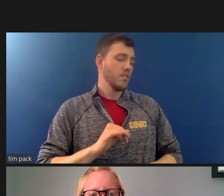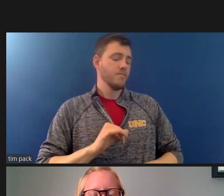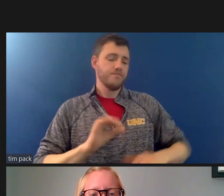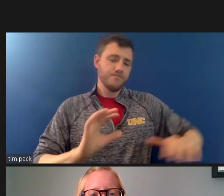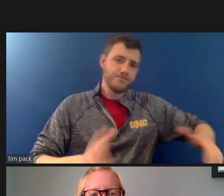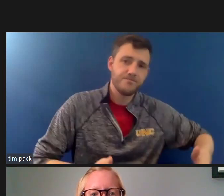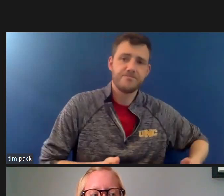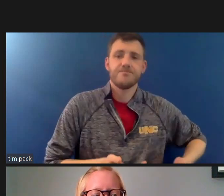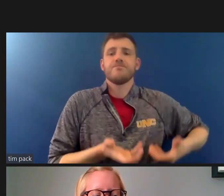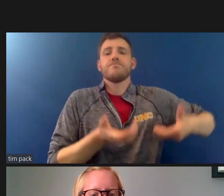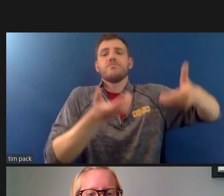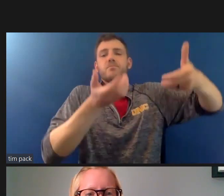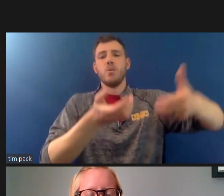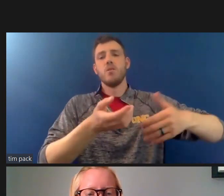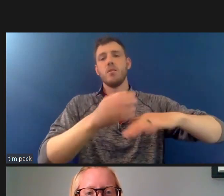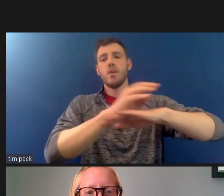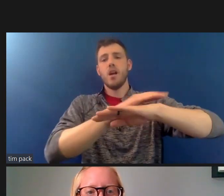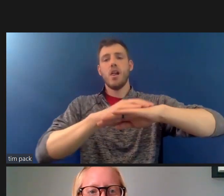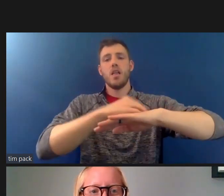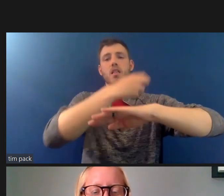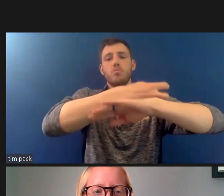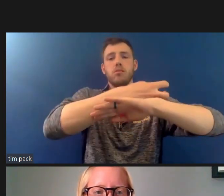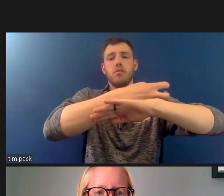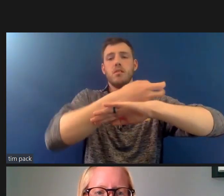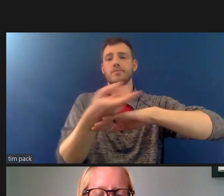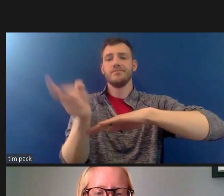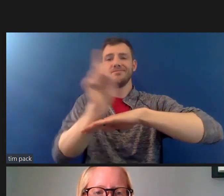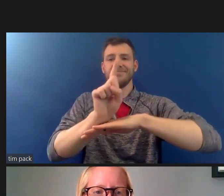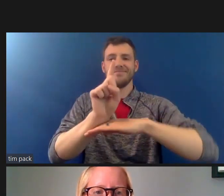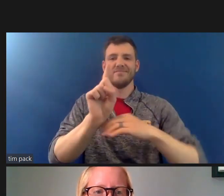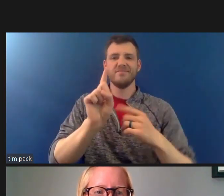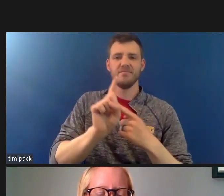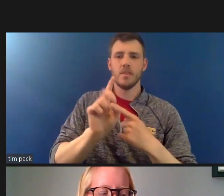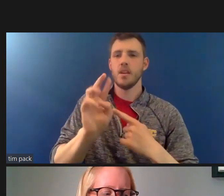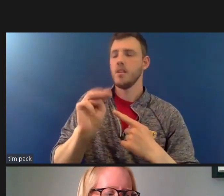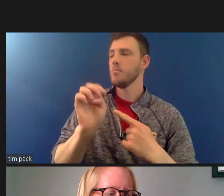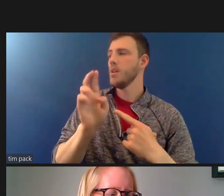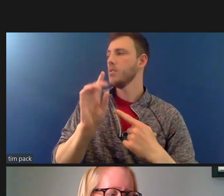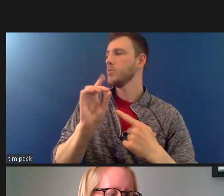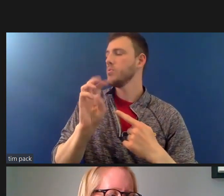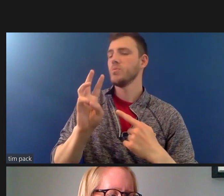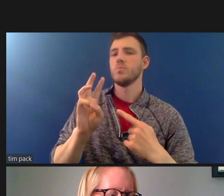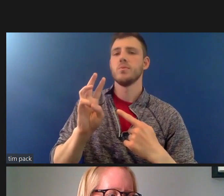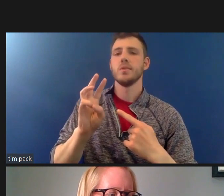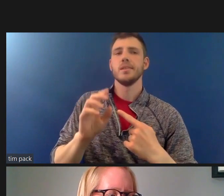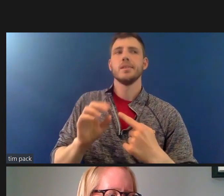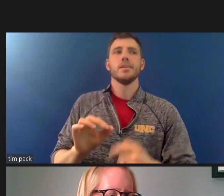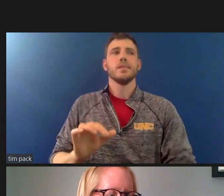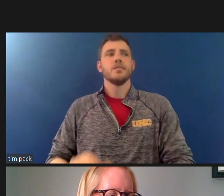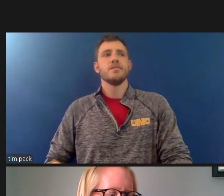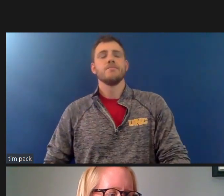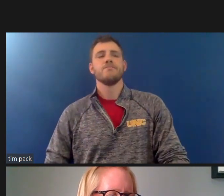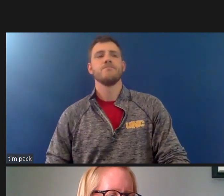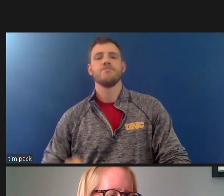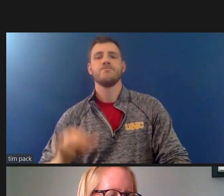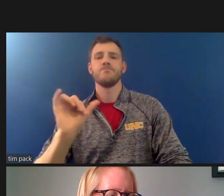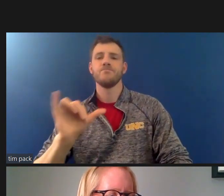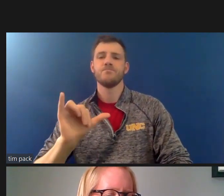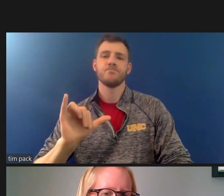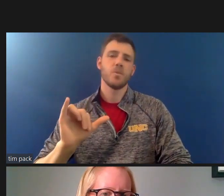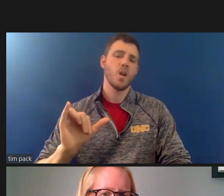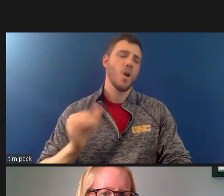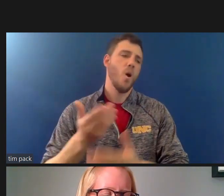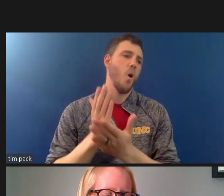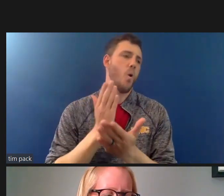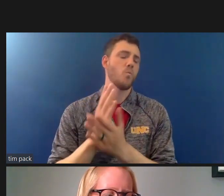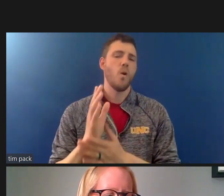and let him lie. Meridew, his eyes staring, made the best of a bad job. "All right then, sit down. Let